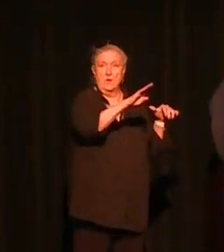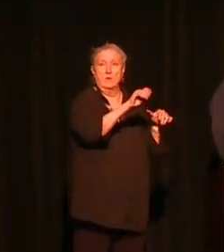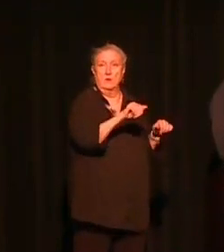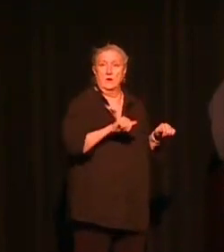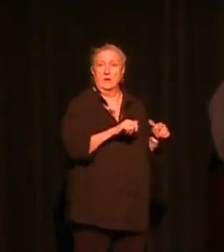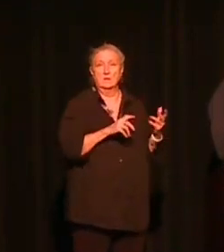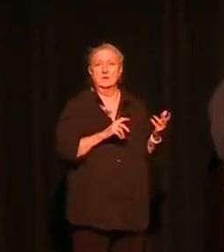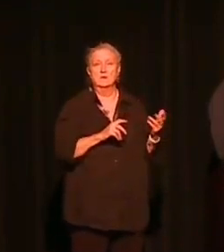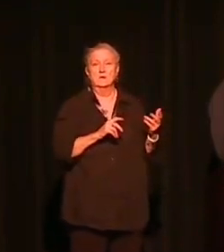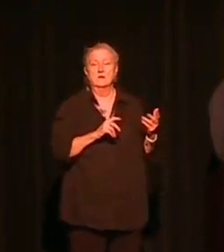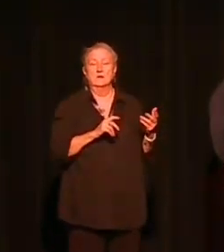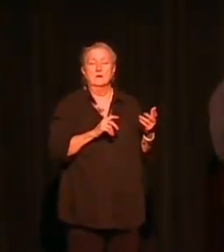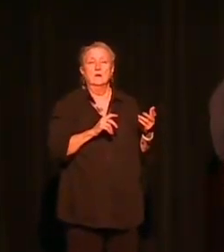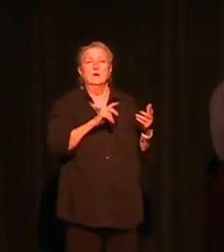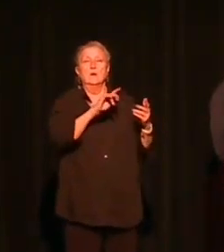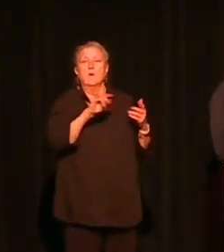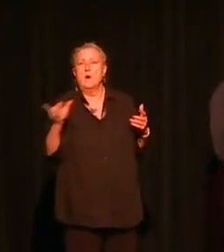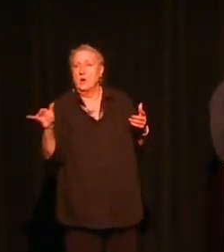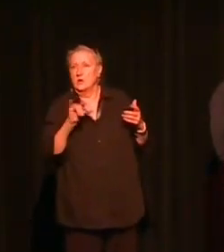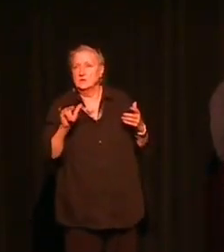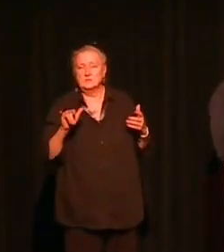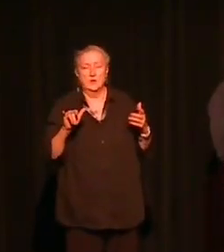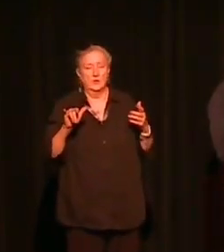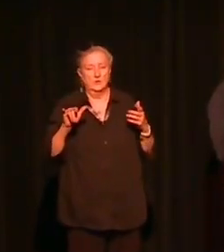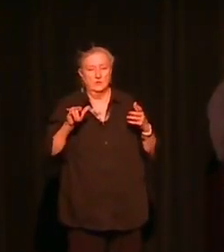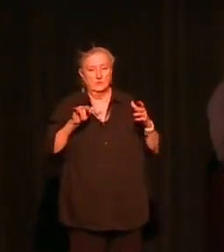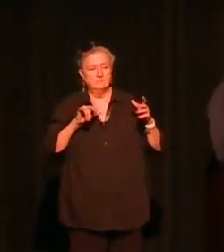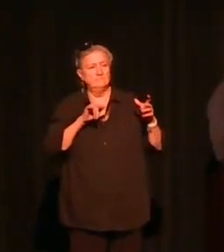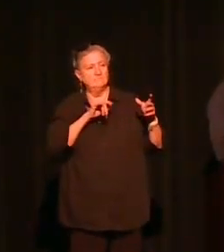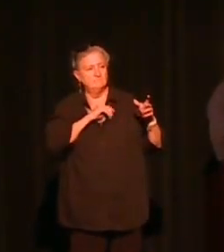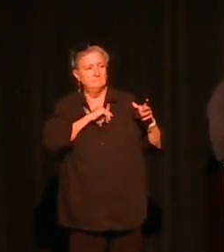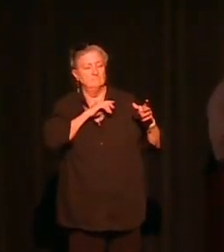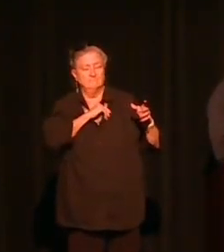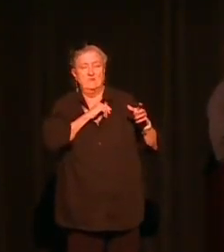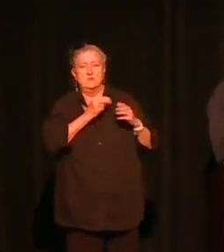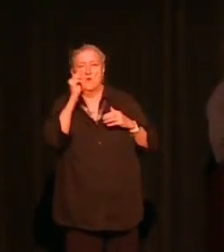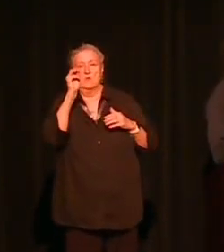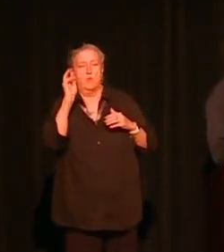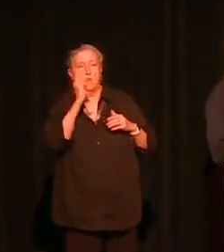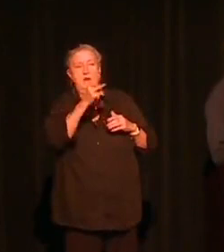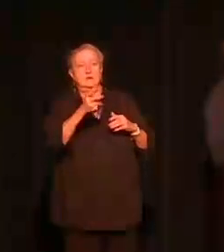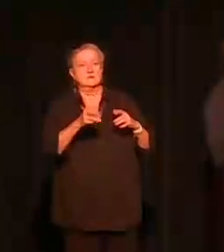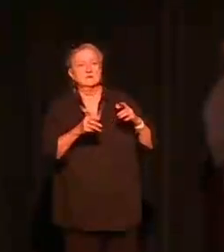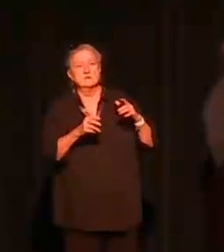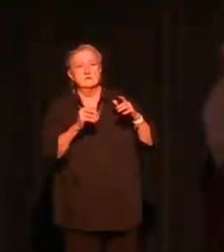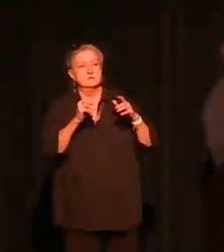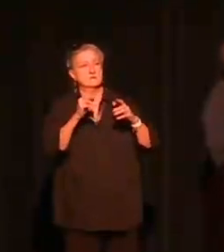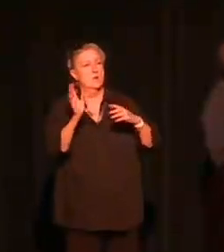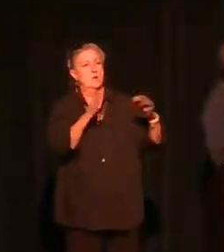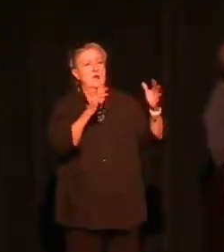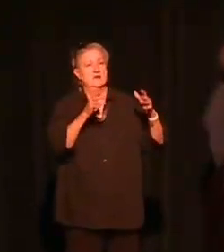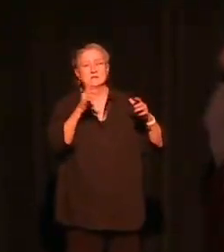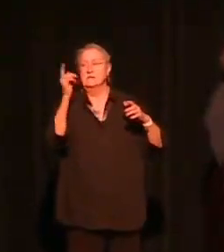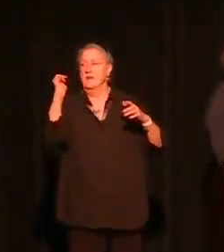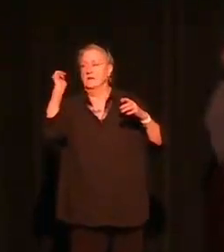area. As we also assimilate those northwest winds, if you live down in Montecito,